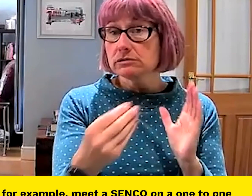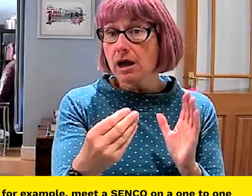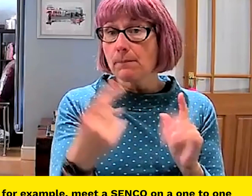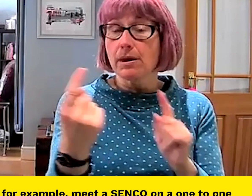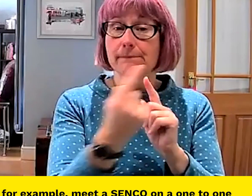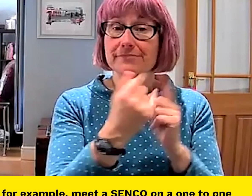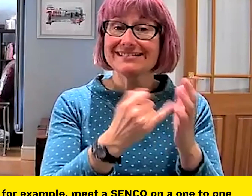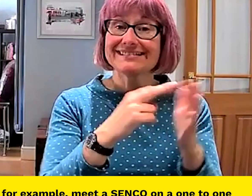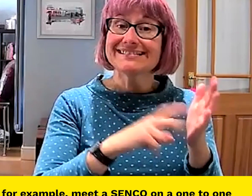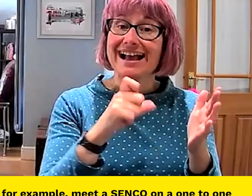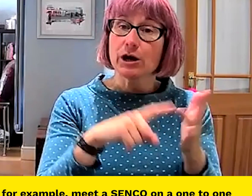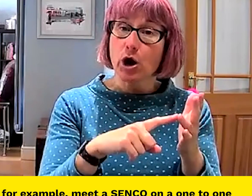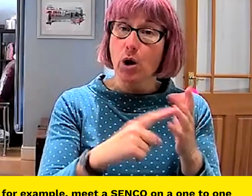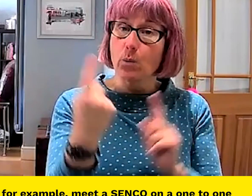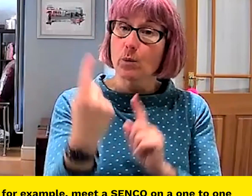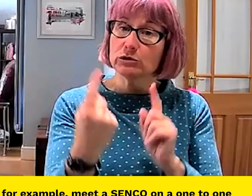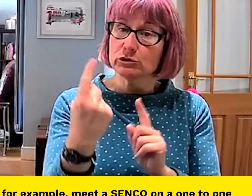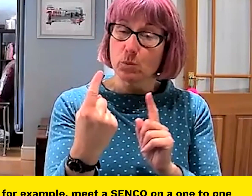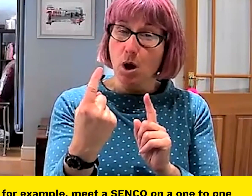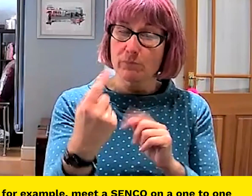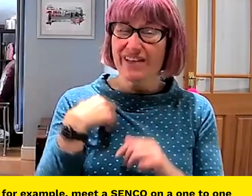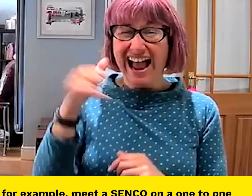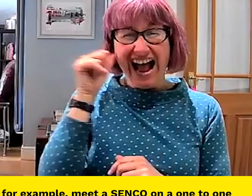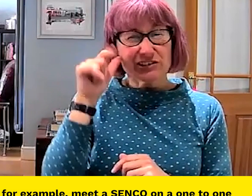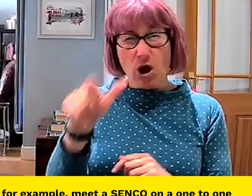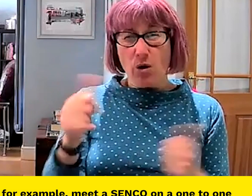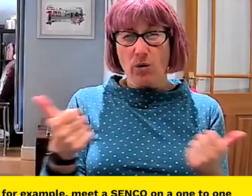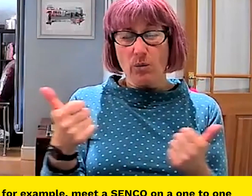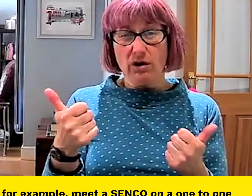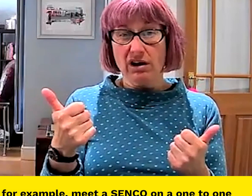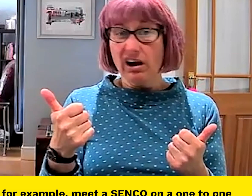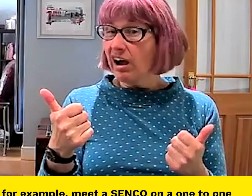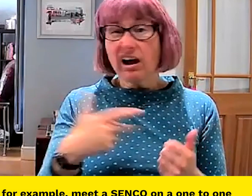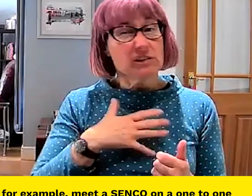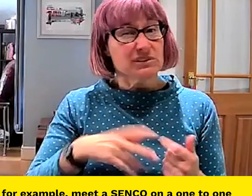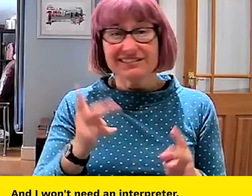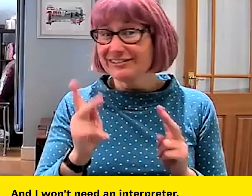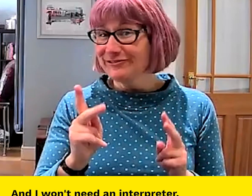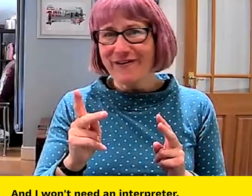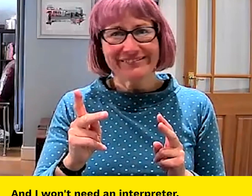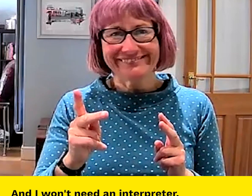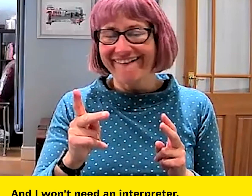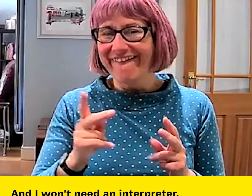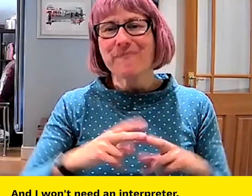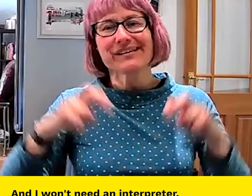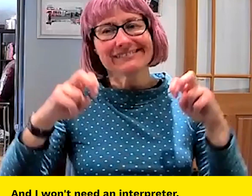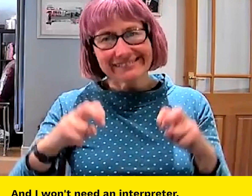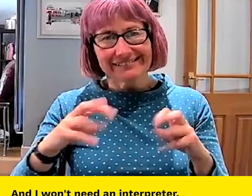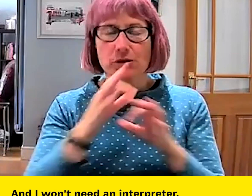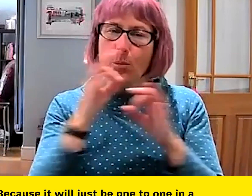example, meet a SENCO on a 1-to-1 basis, and I know that will be fine, and I won't need an interpreter because it will